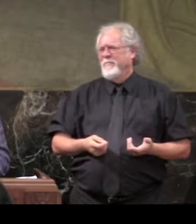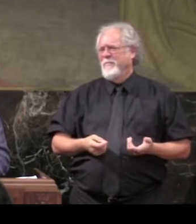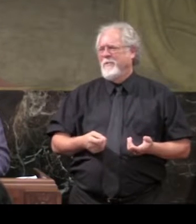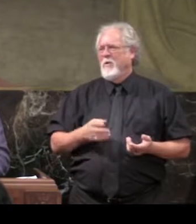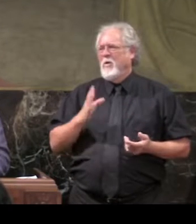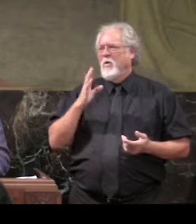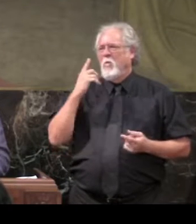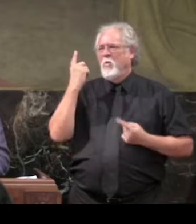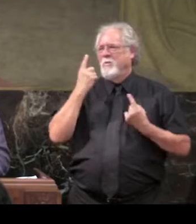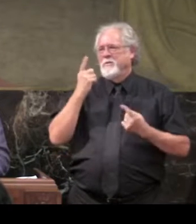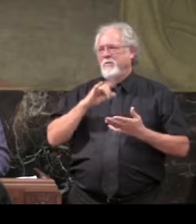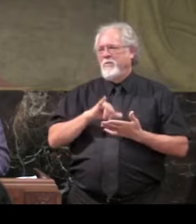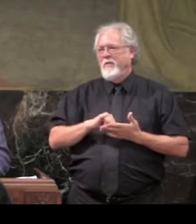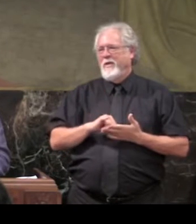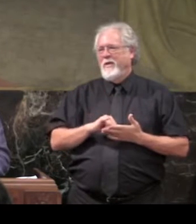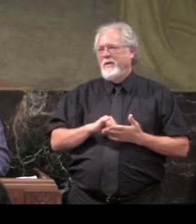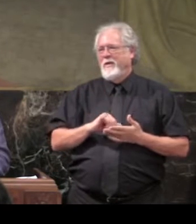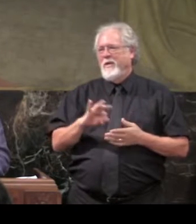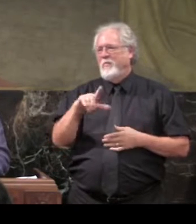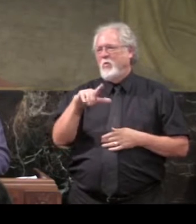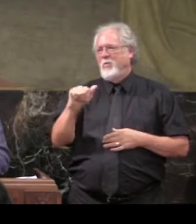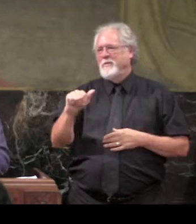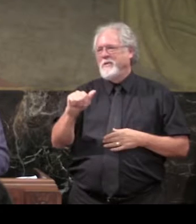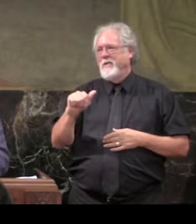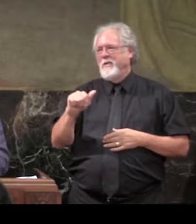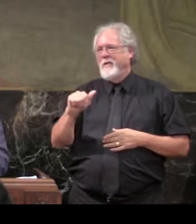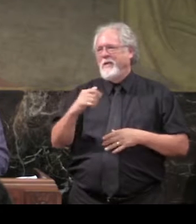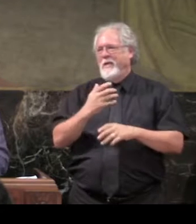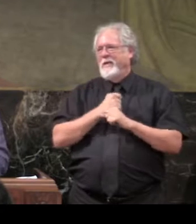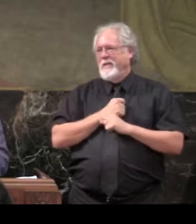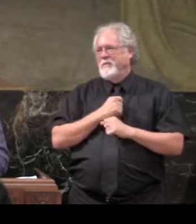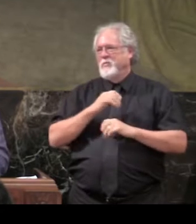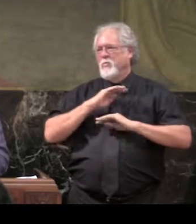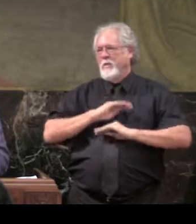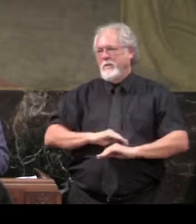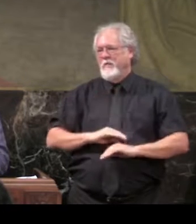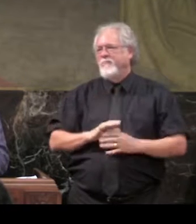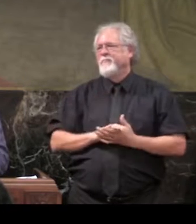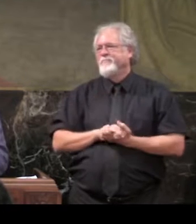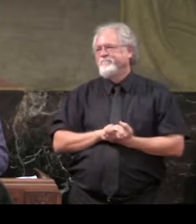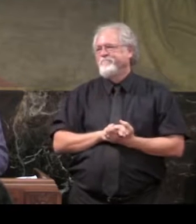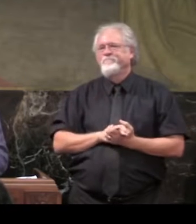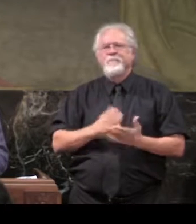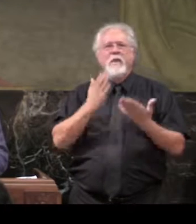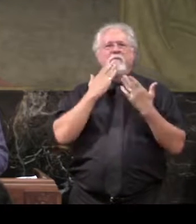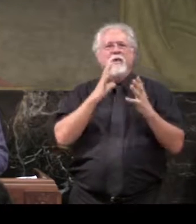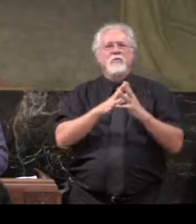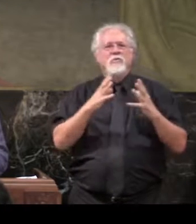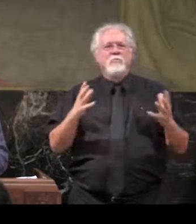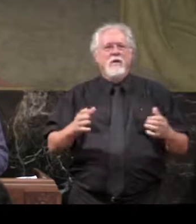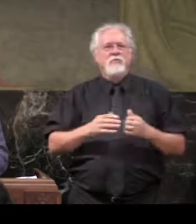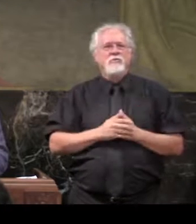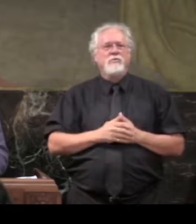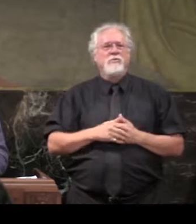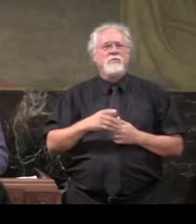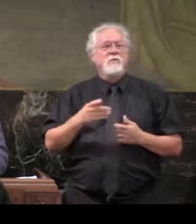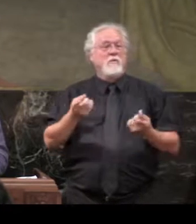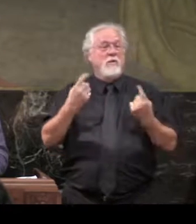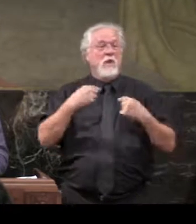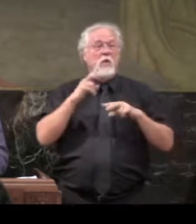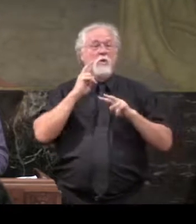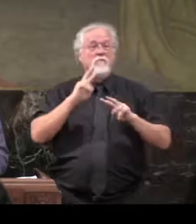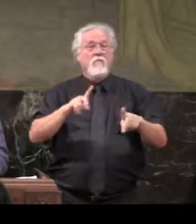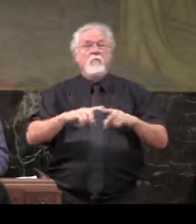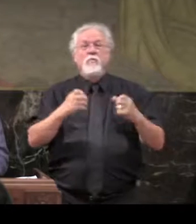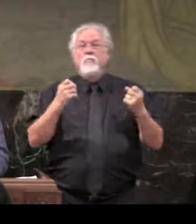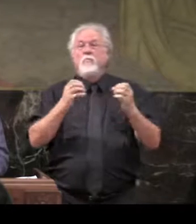into consideration as to whether Louisiana would get the relief that we're asking for. Thank y'all very much for being here. I look forward to